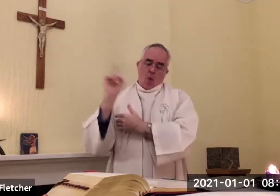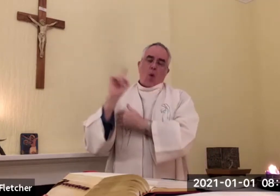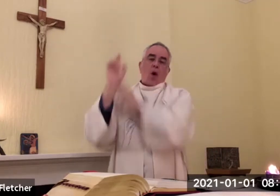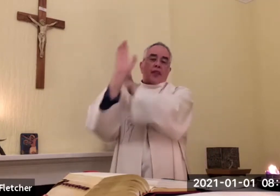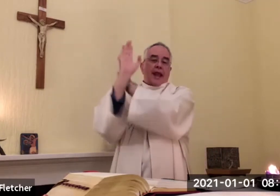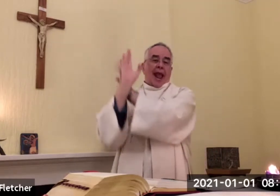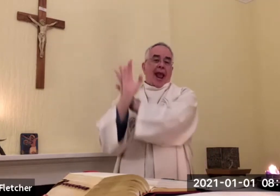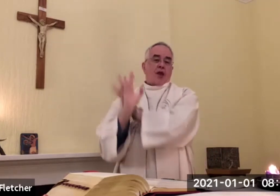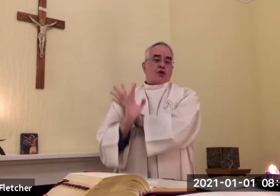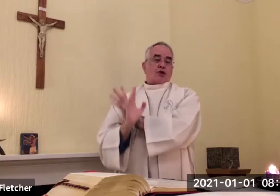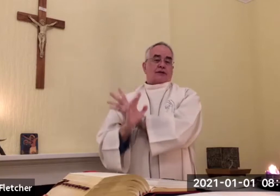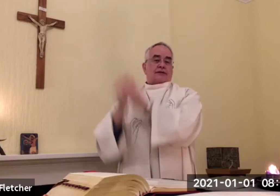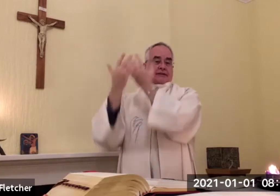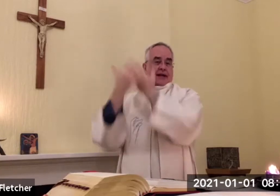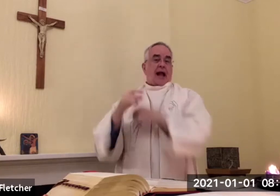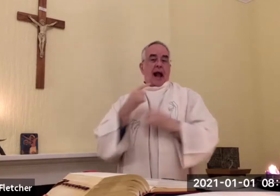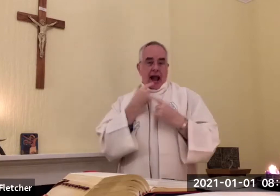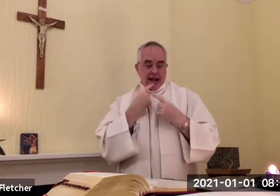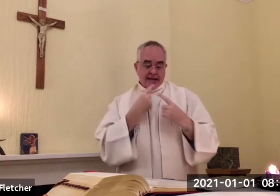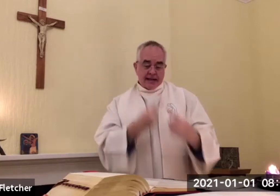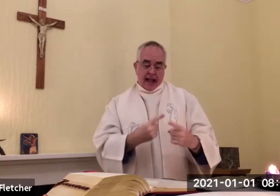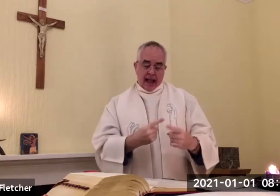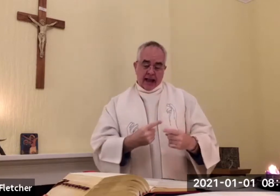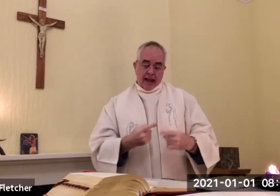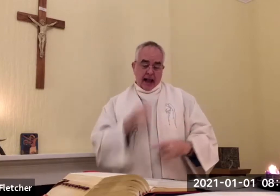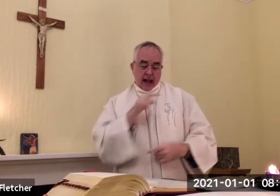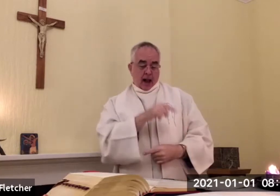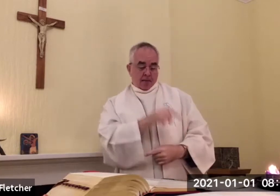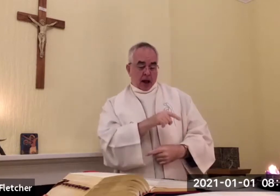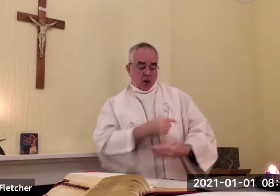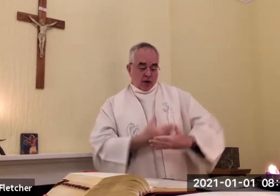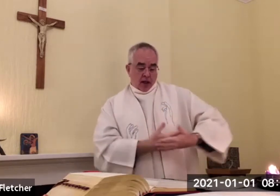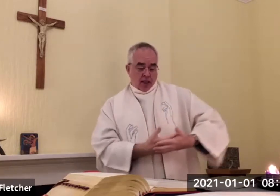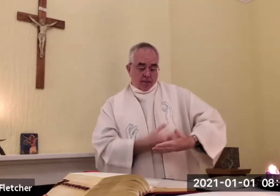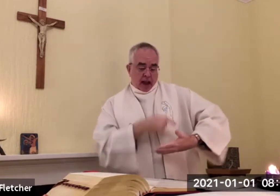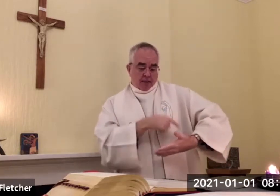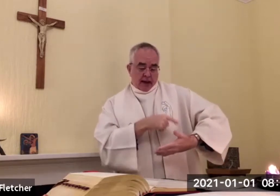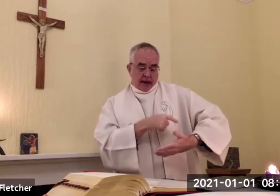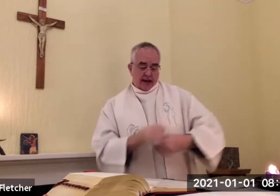what the angel had said about the baby.